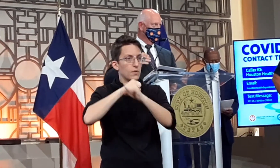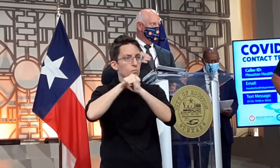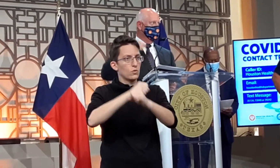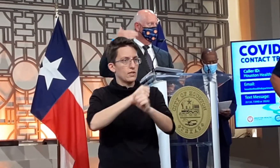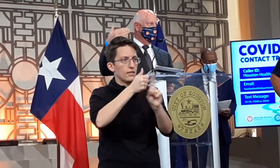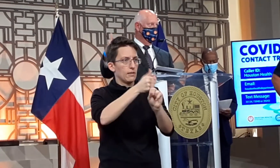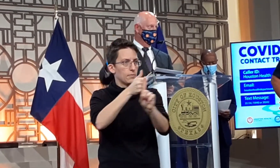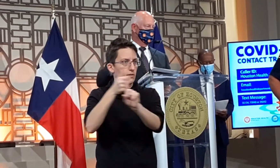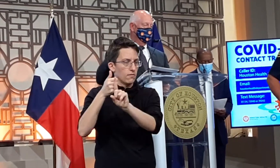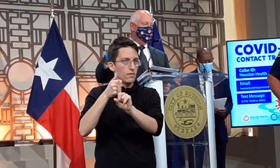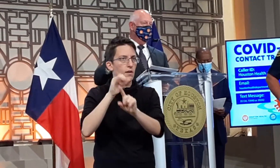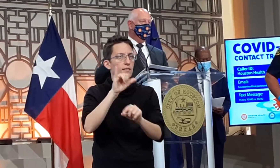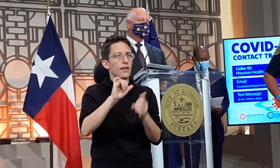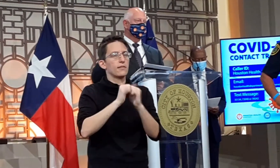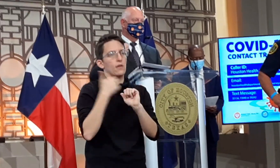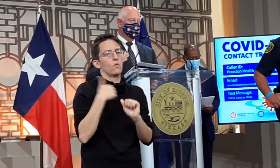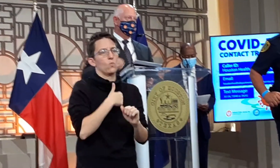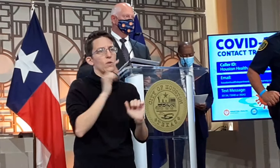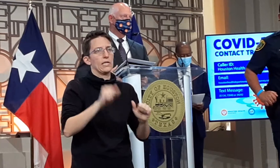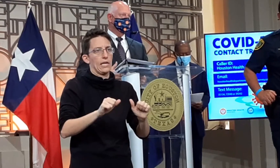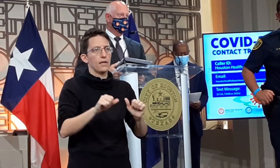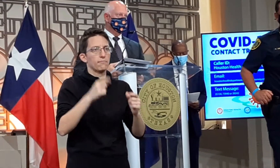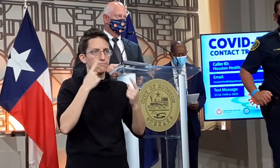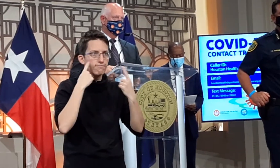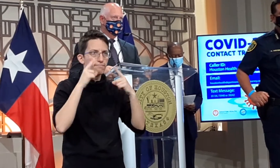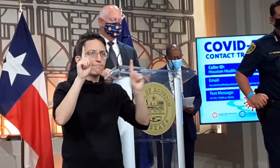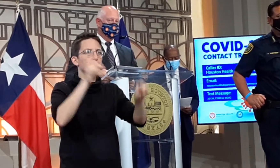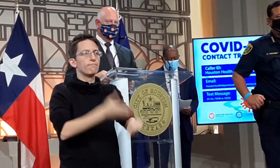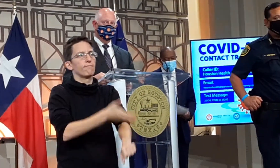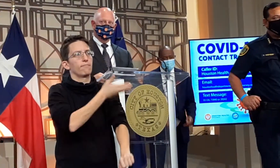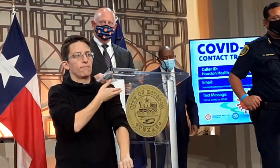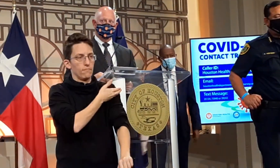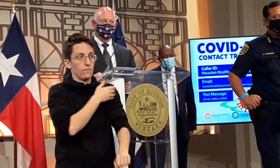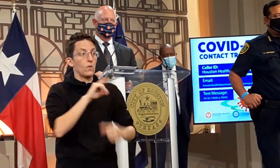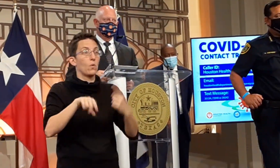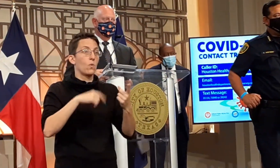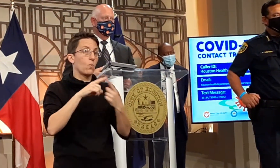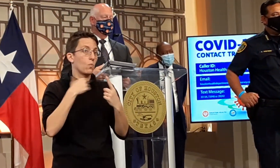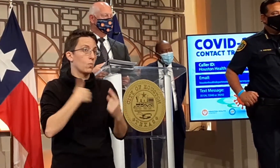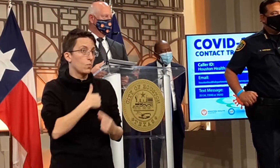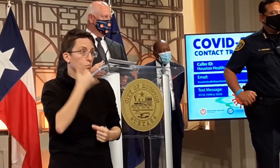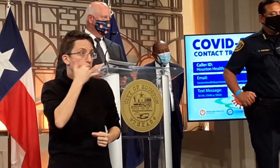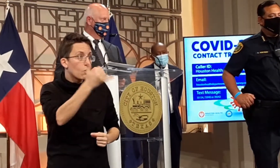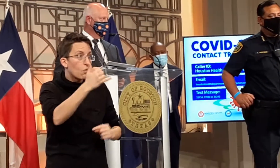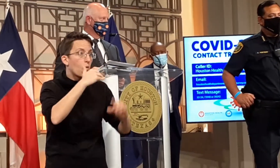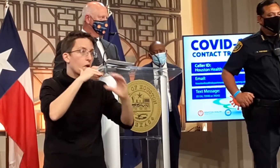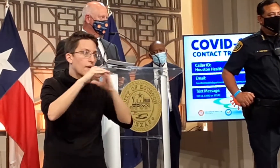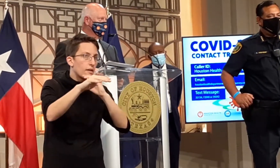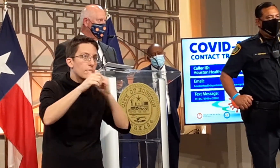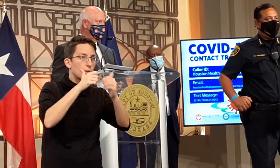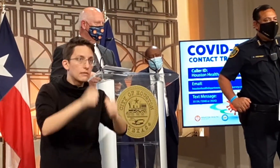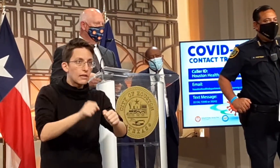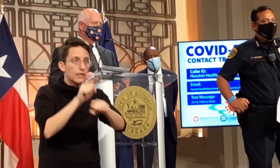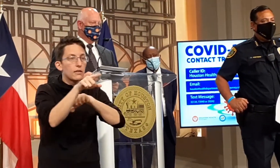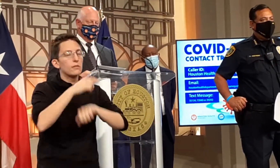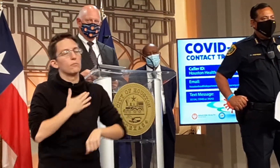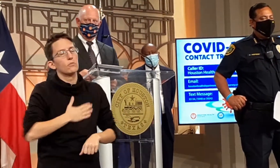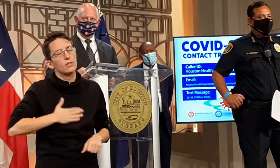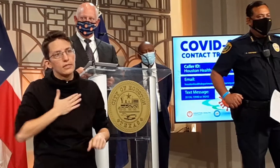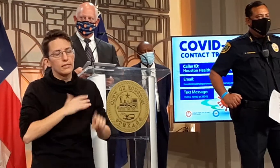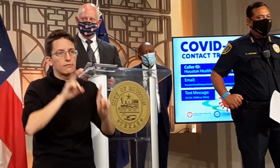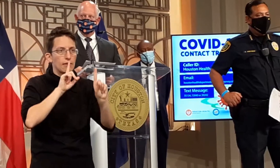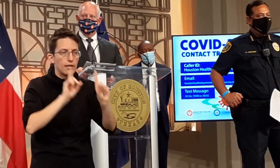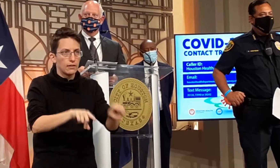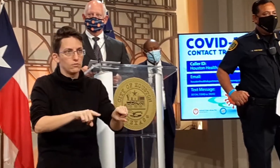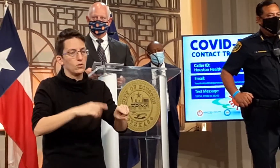as well. That's how we get ahead of it. So please, when we reach out to you, take our phone call, take the email survey, text